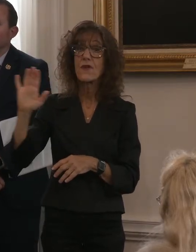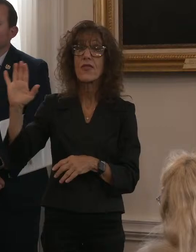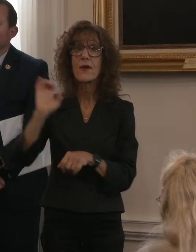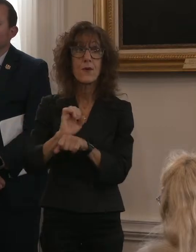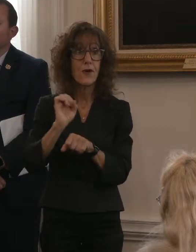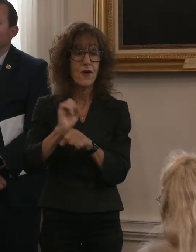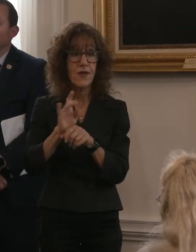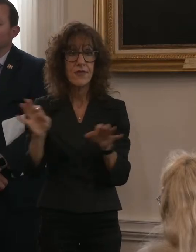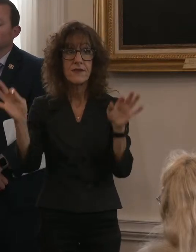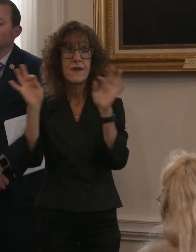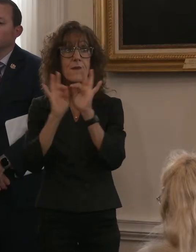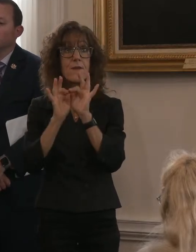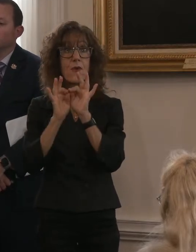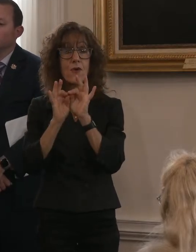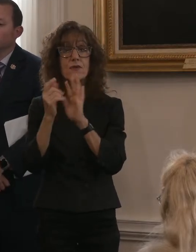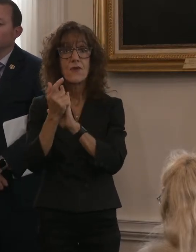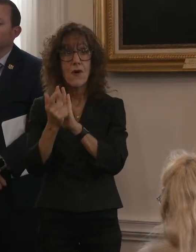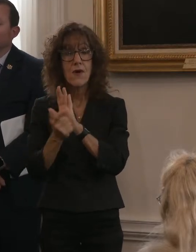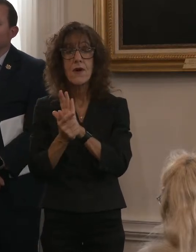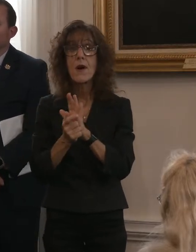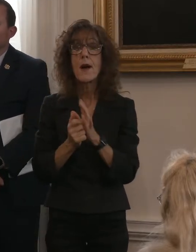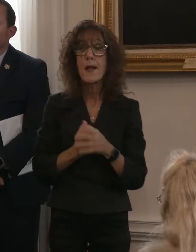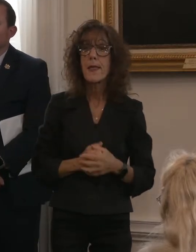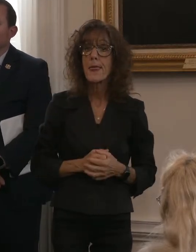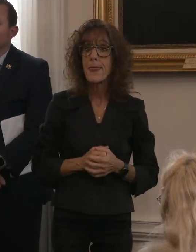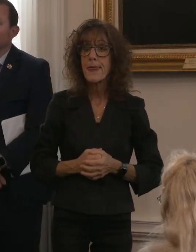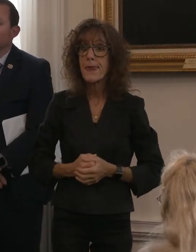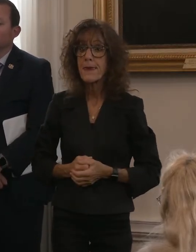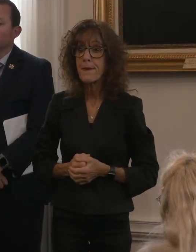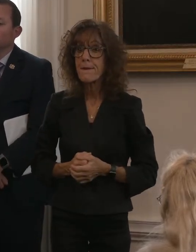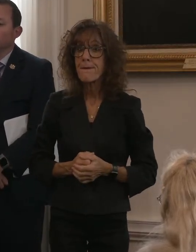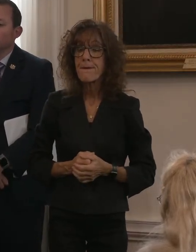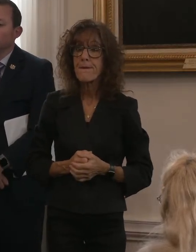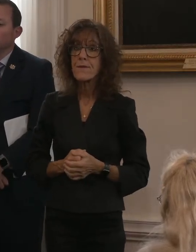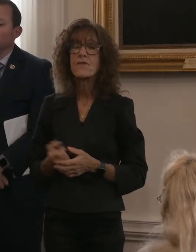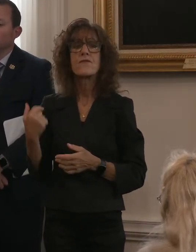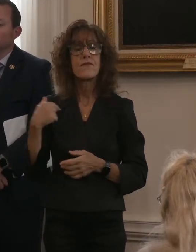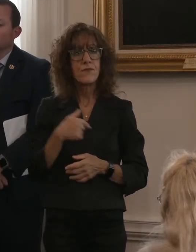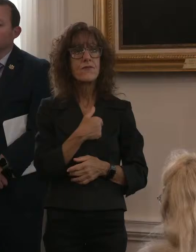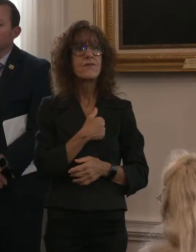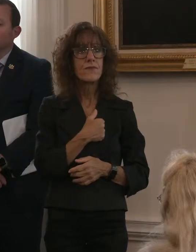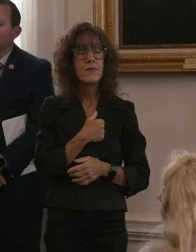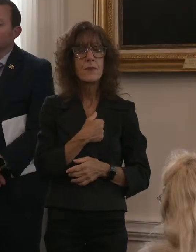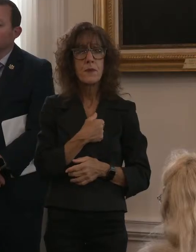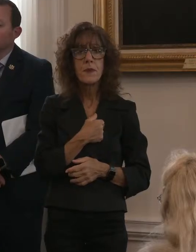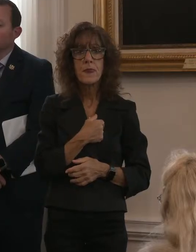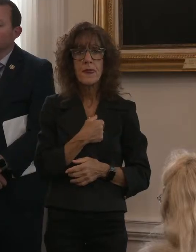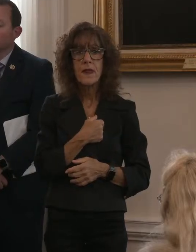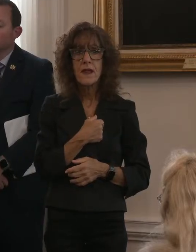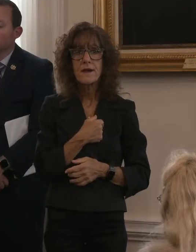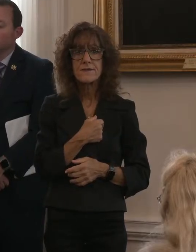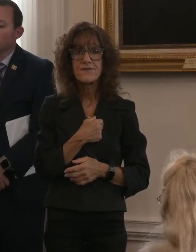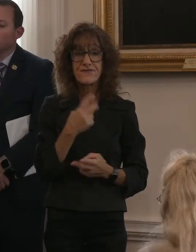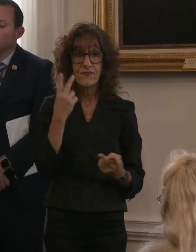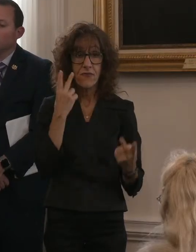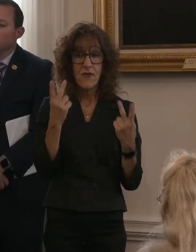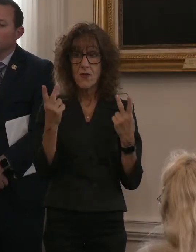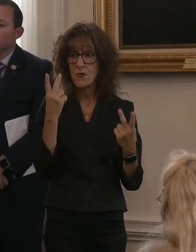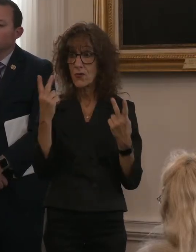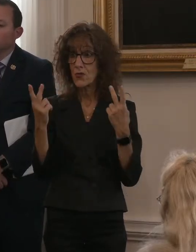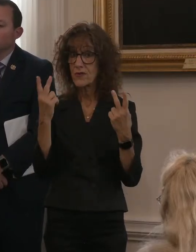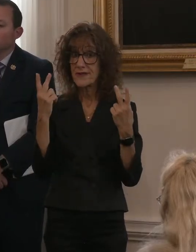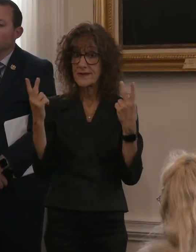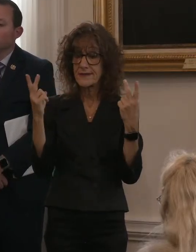this important piece of legislation. But as we see this as we see the suspension of